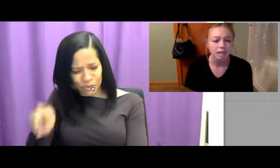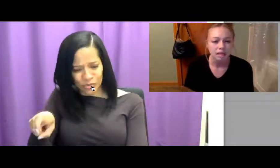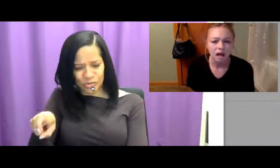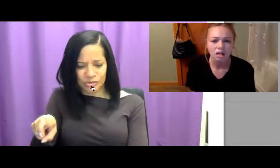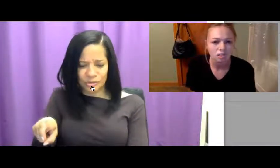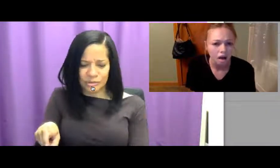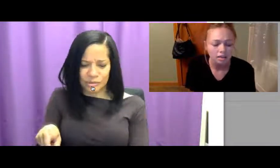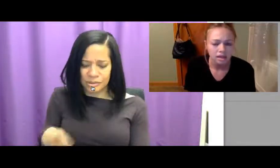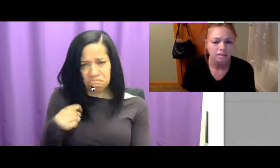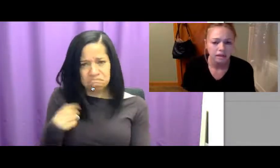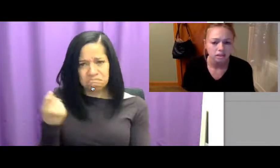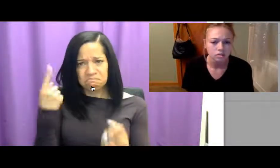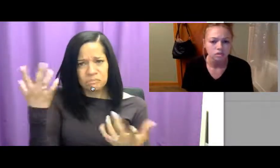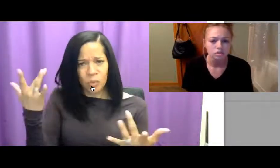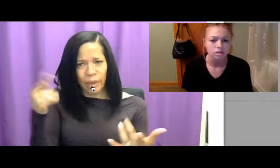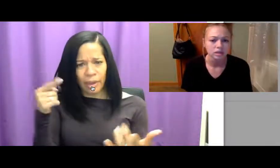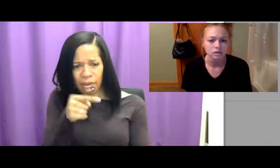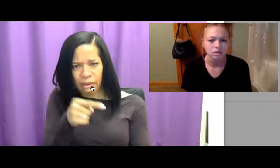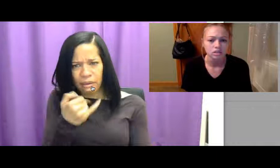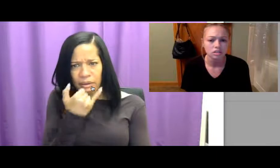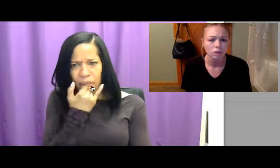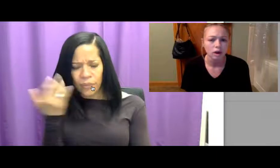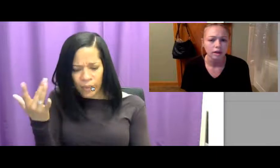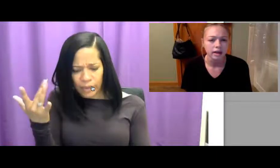I've been making a lot less than I used to, and I